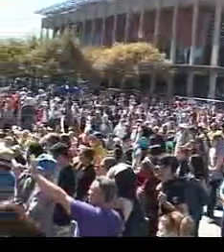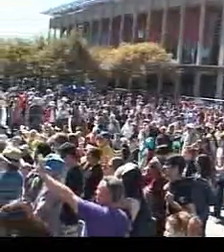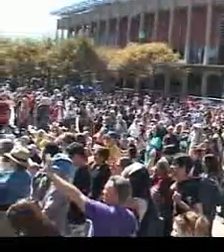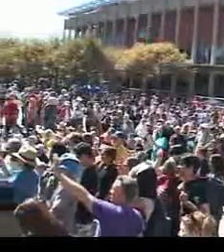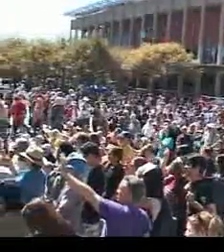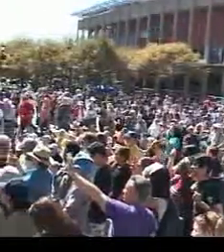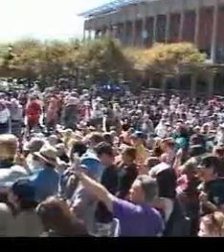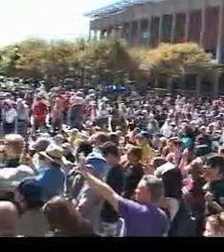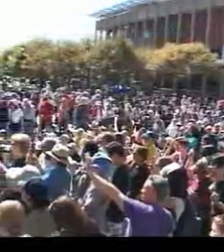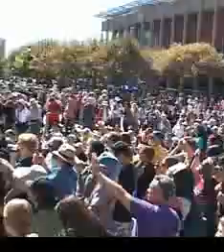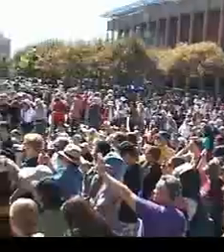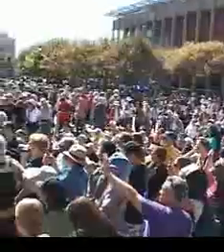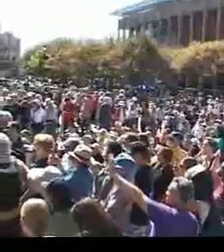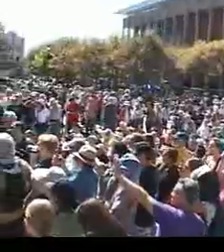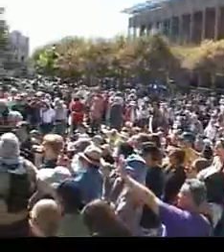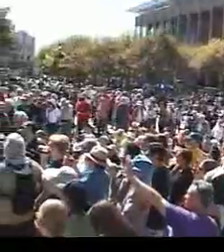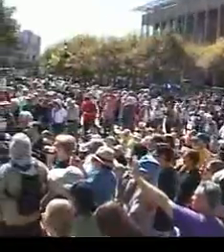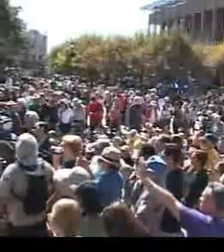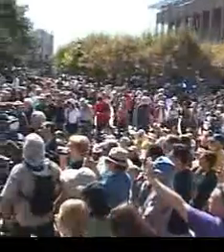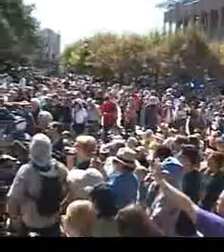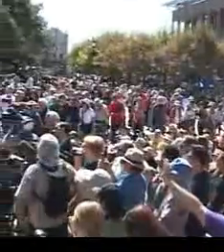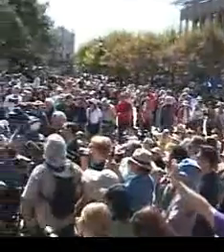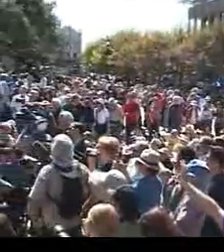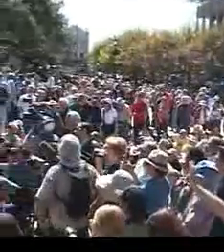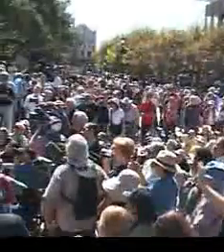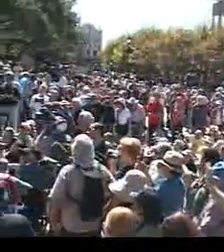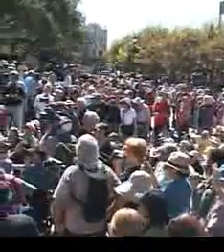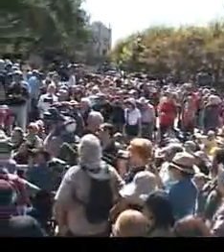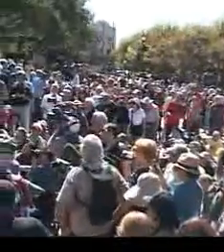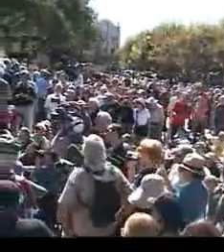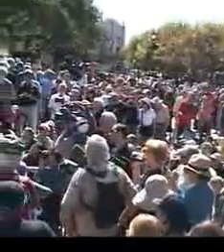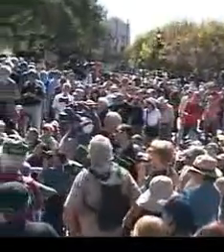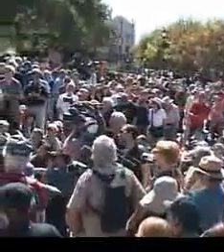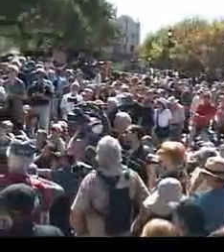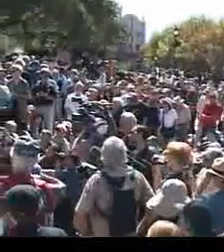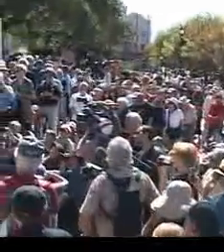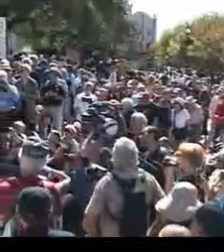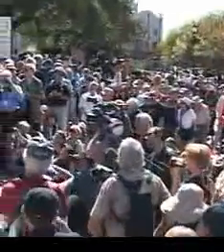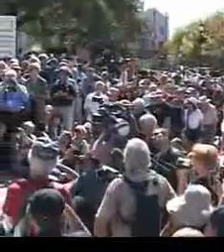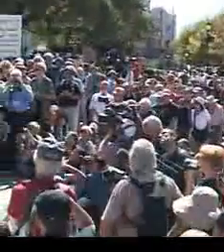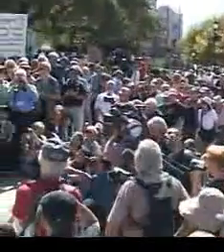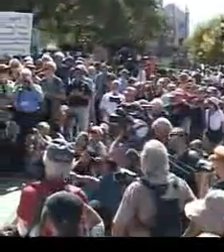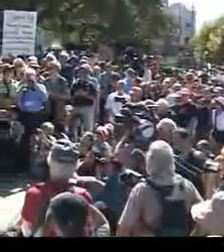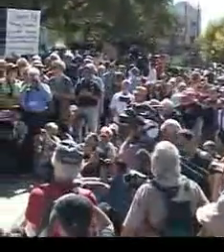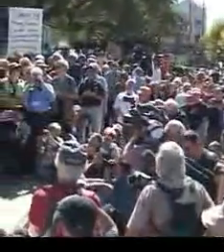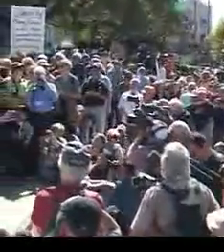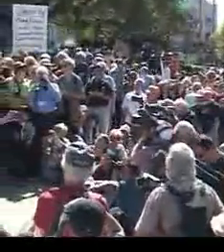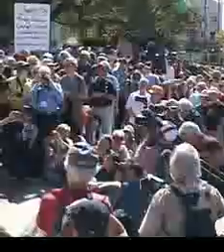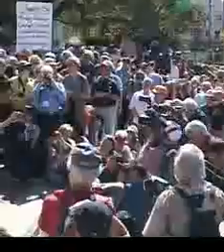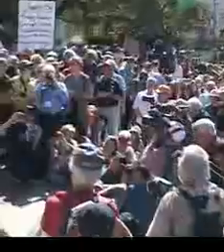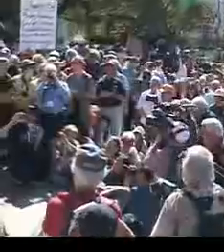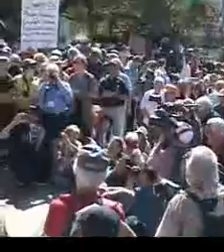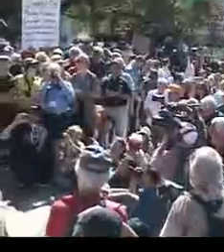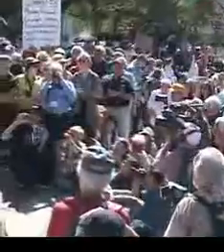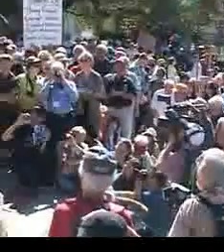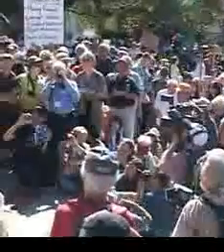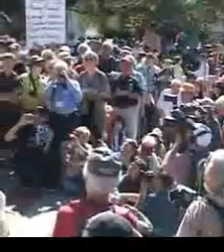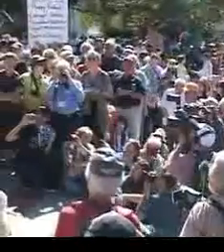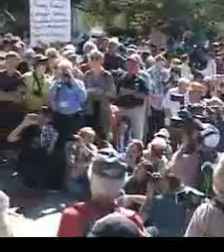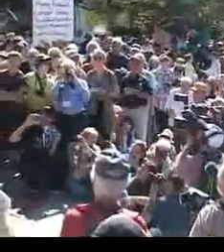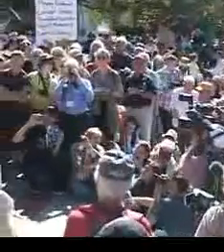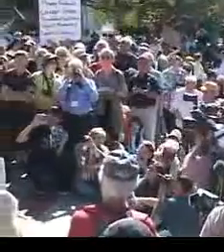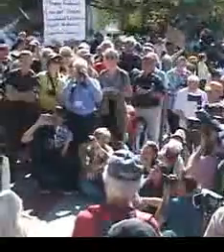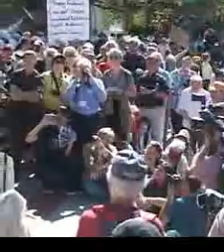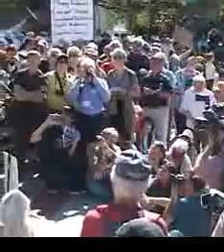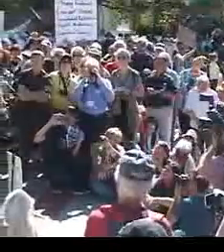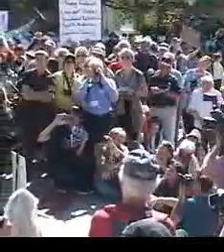return to aristocracy and oligarchy? The second issue of equal importance is the right